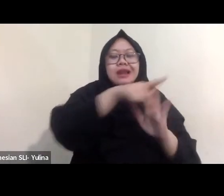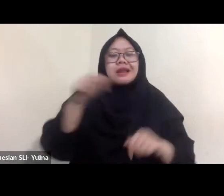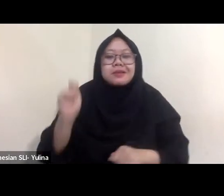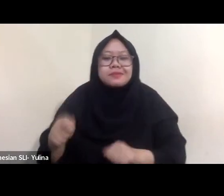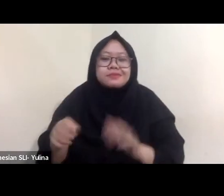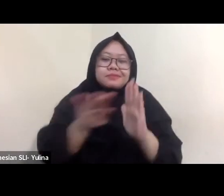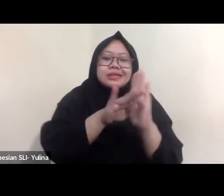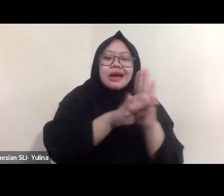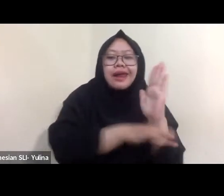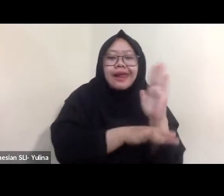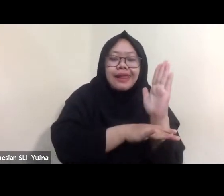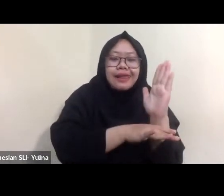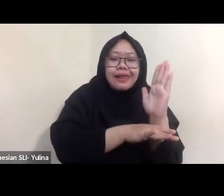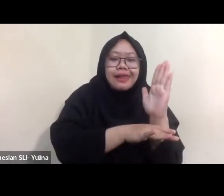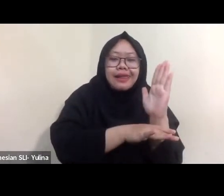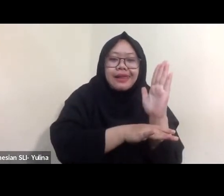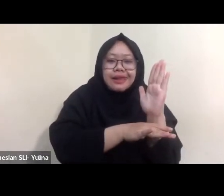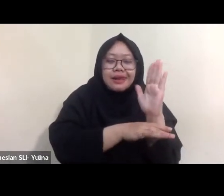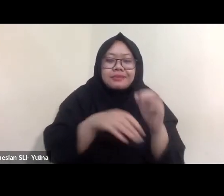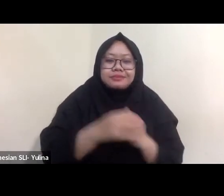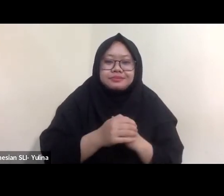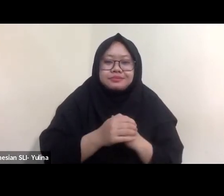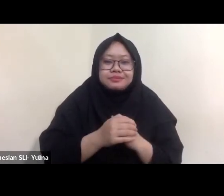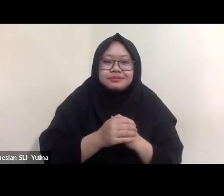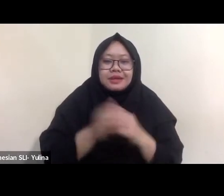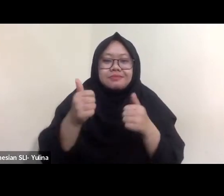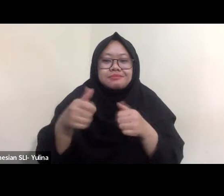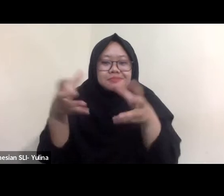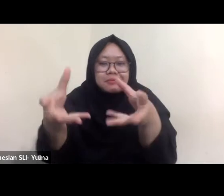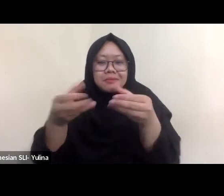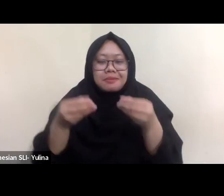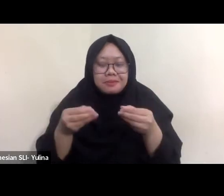bring as much as perspective as possible